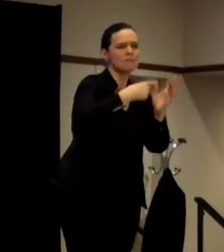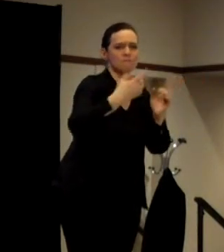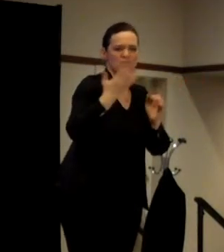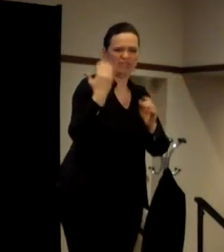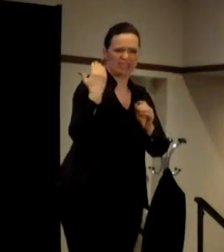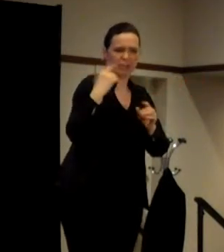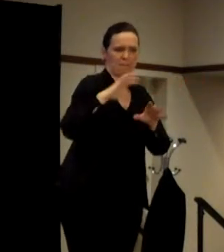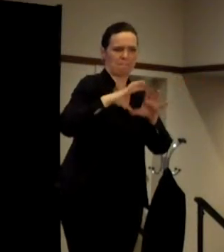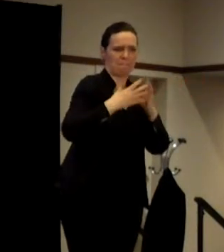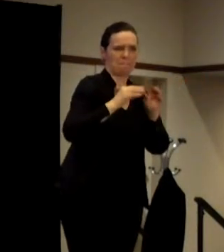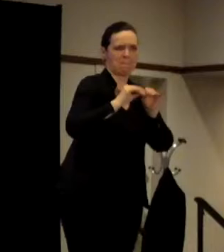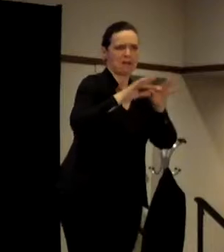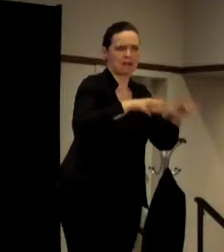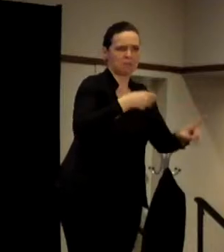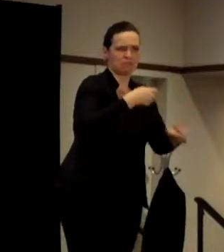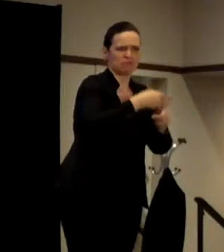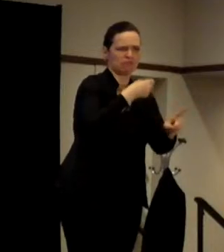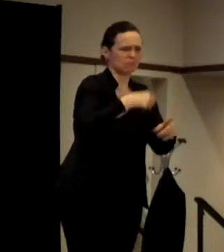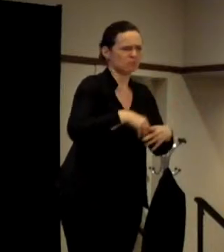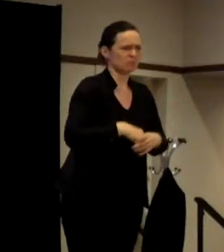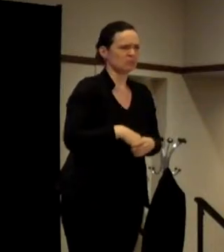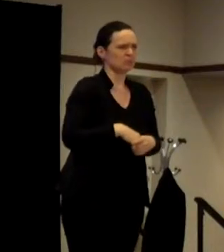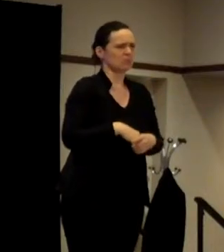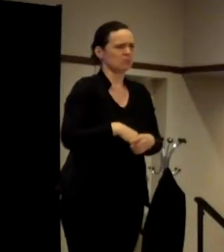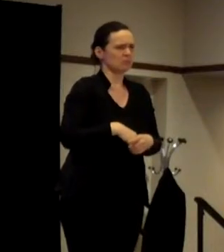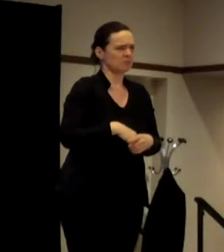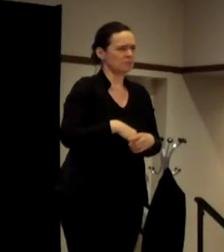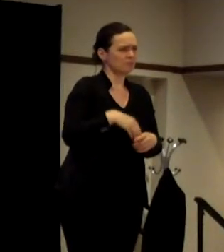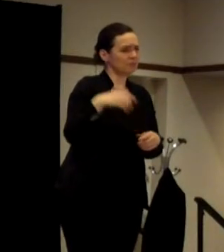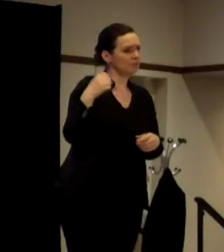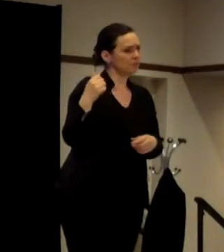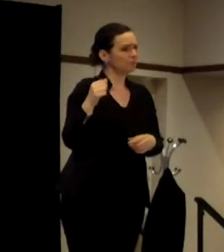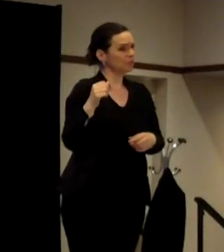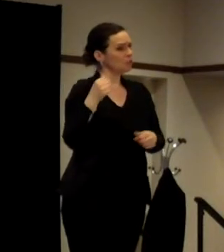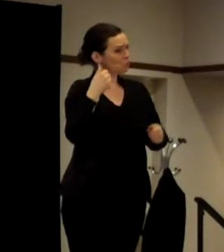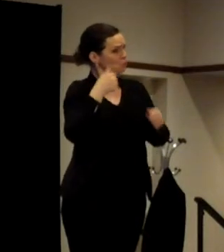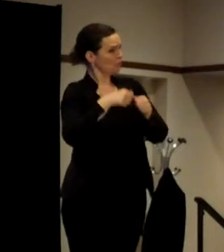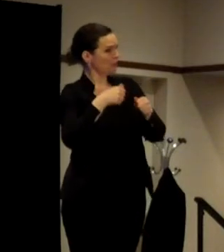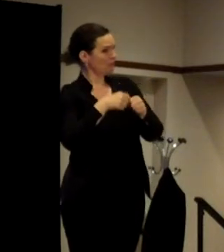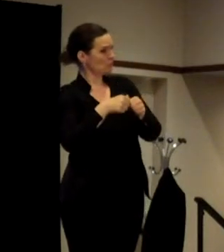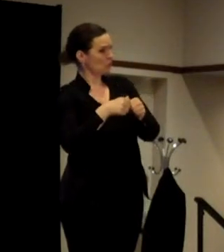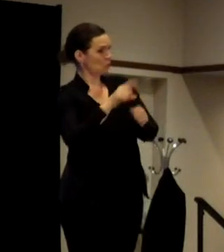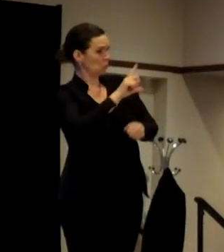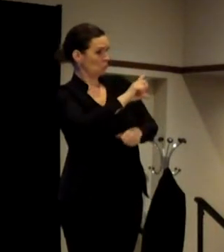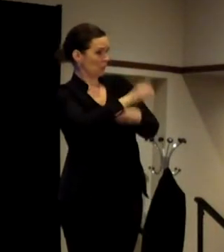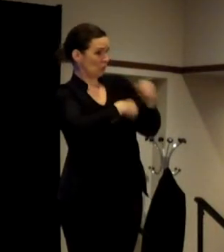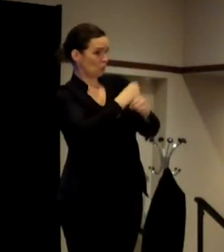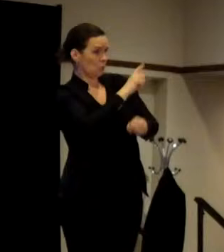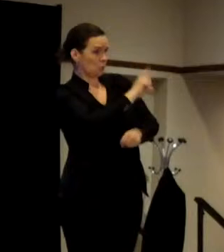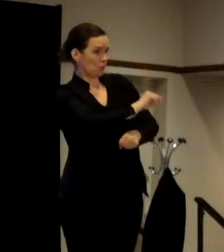you look at what we did, we cut $40 million mid-year last year. So,